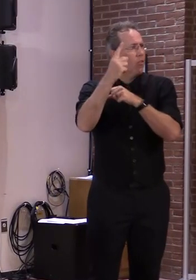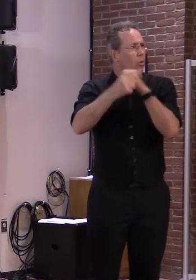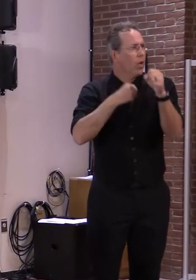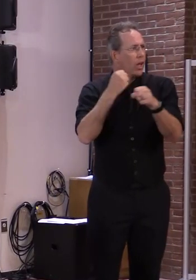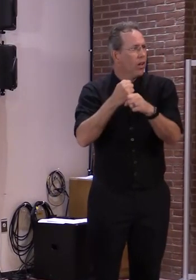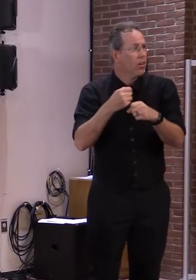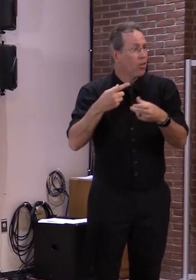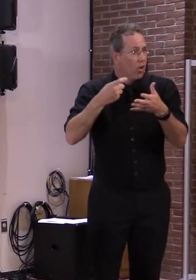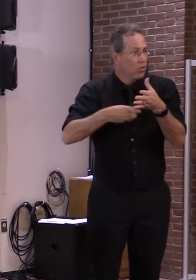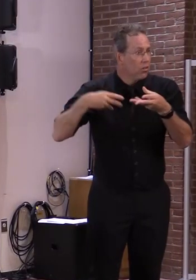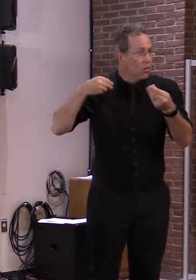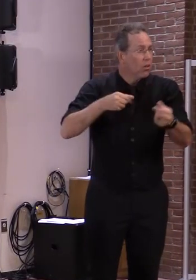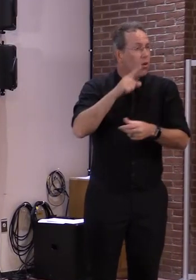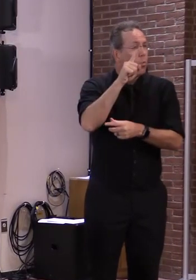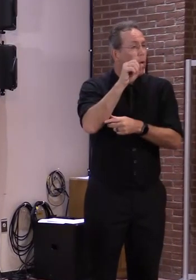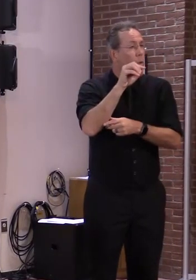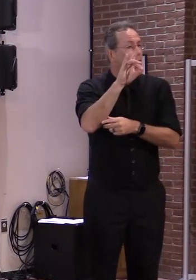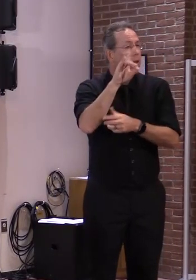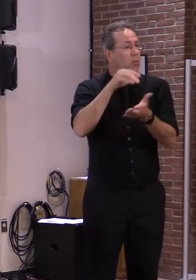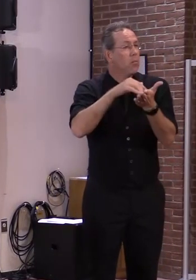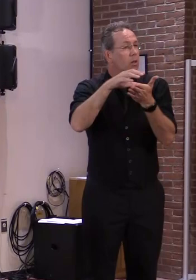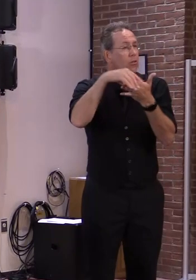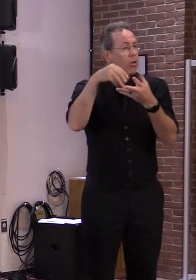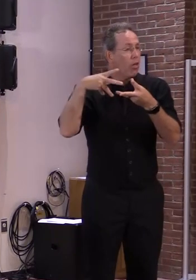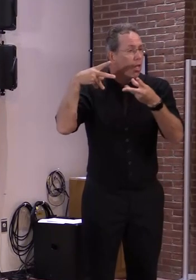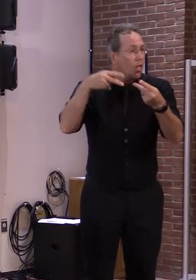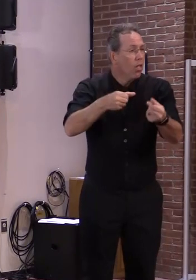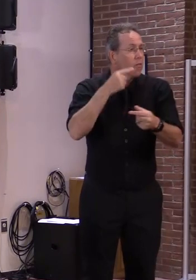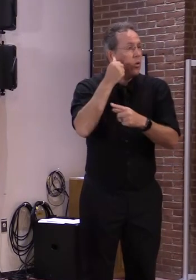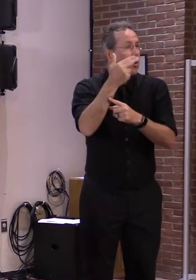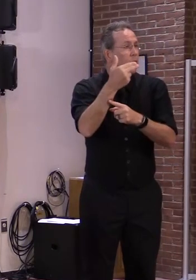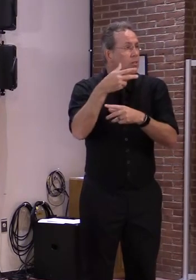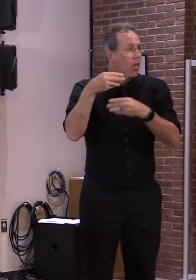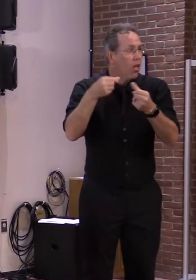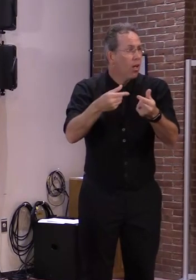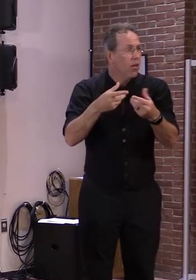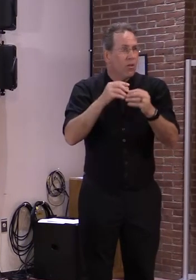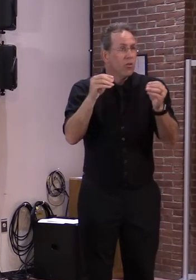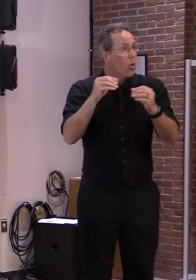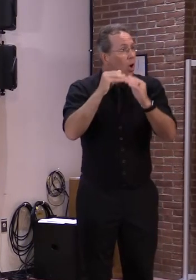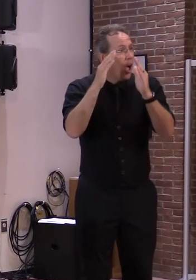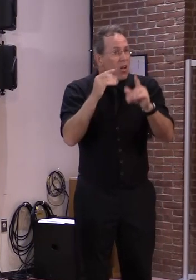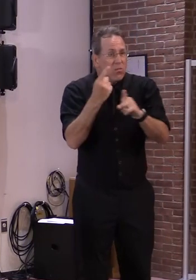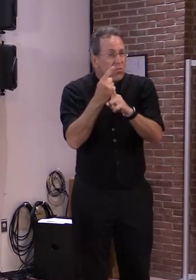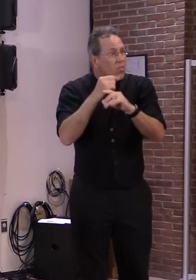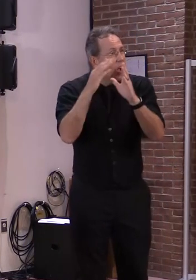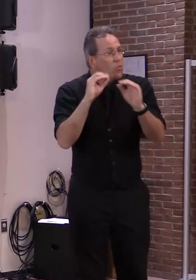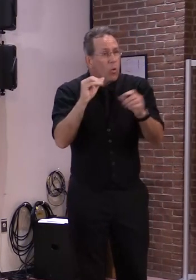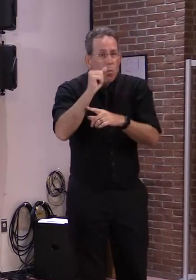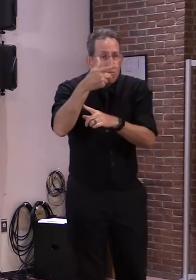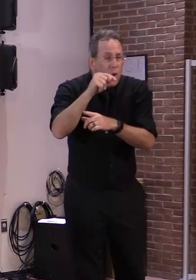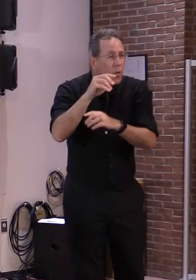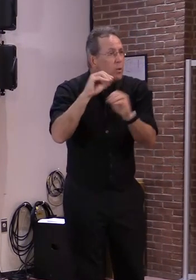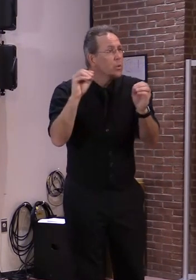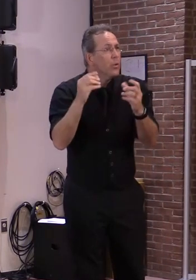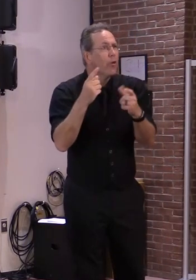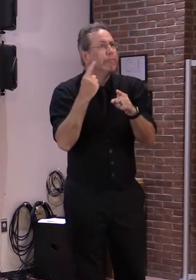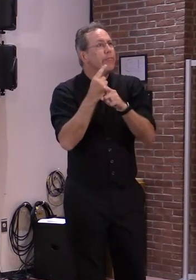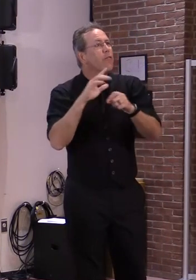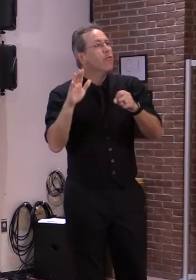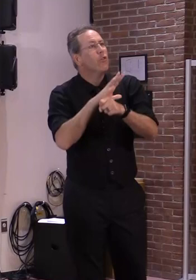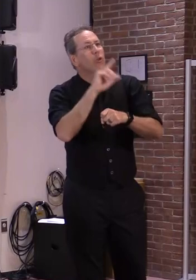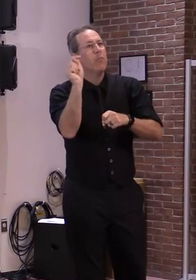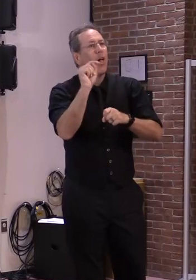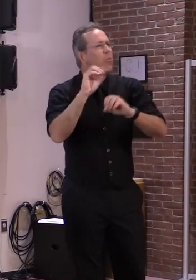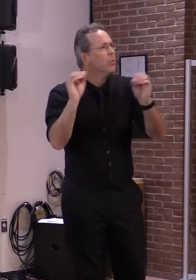we hope through social service engagement, we can resolve any issues where people don't want to leave a hotel